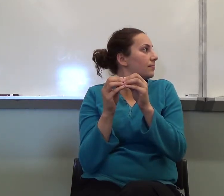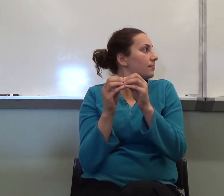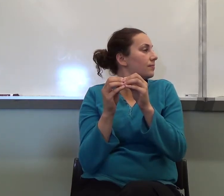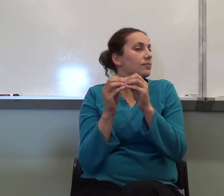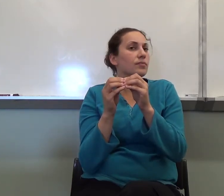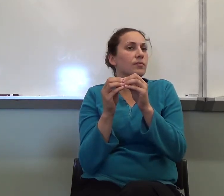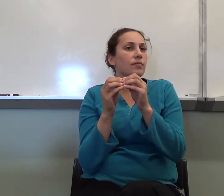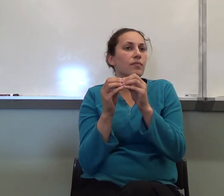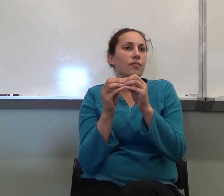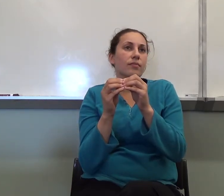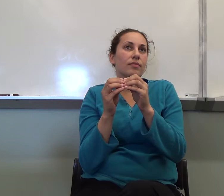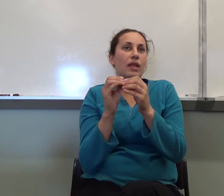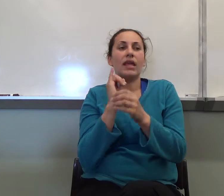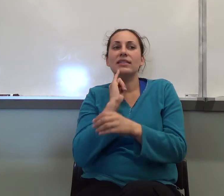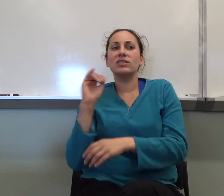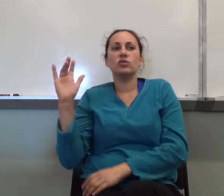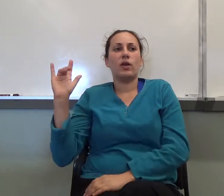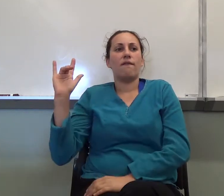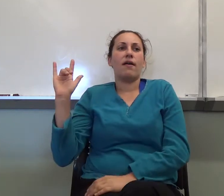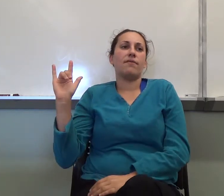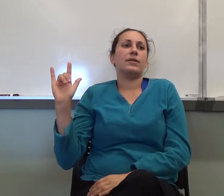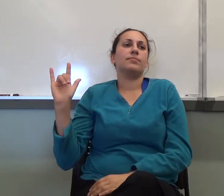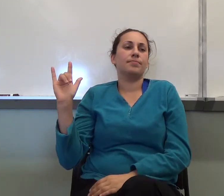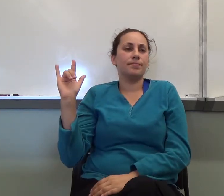is 25?